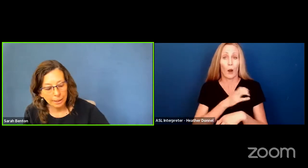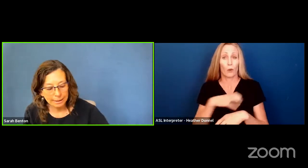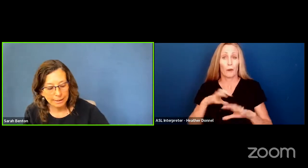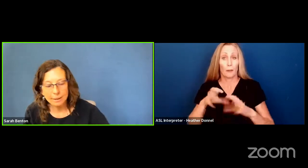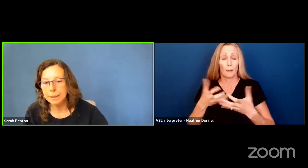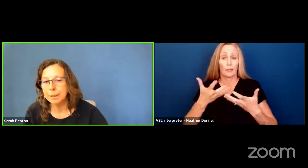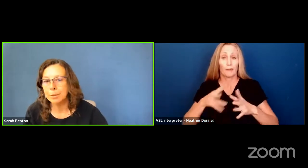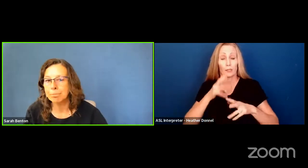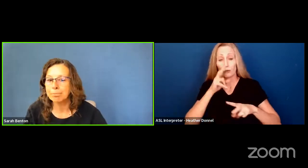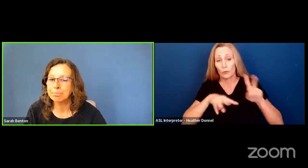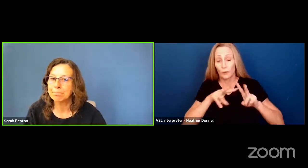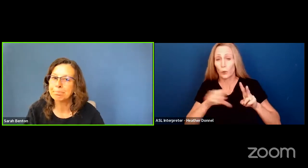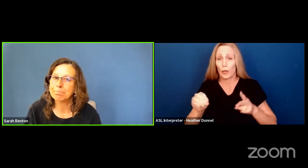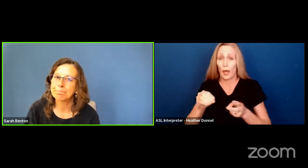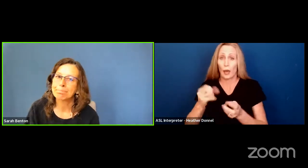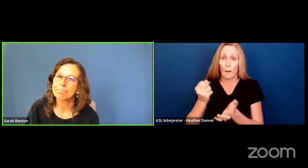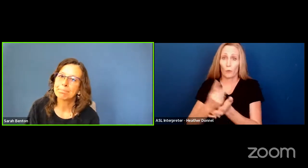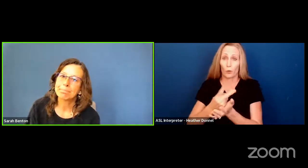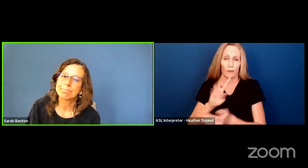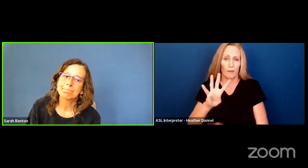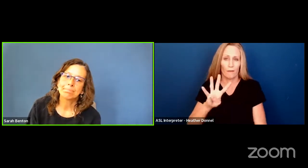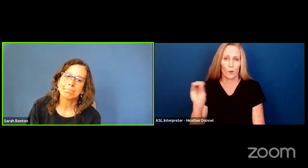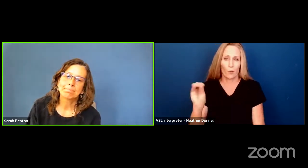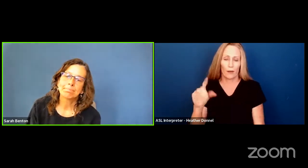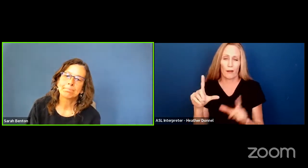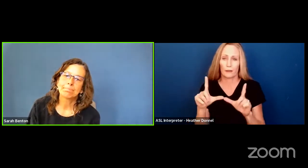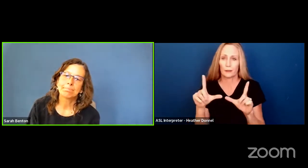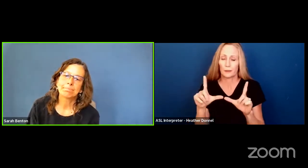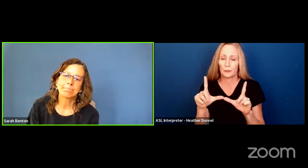49 licenses.